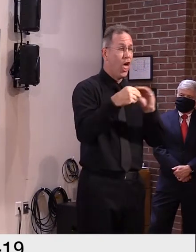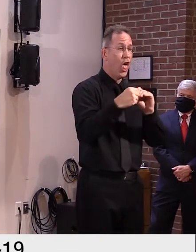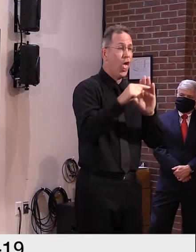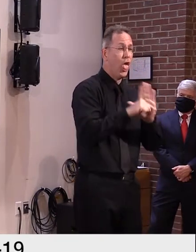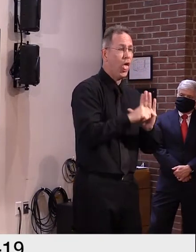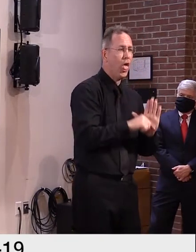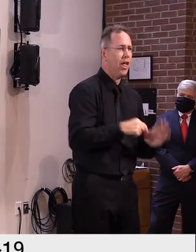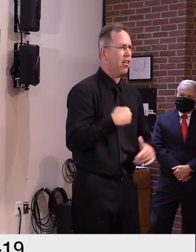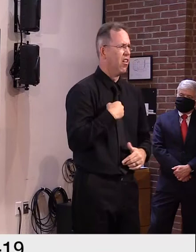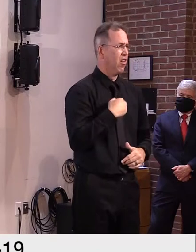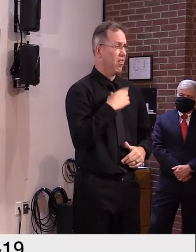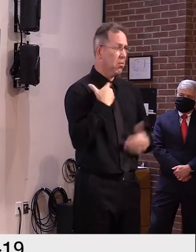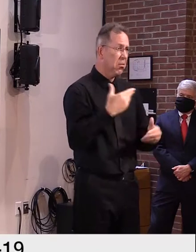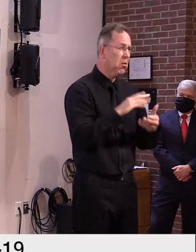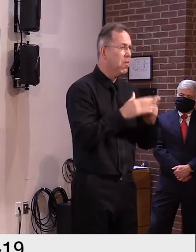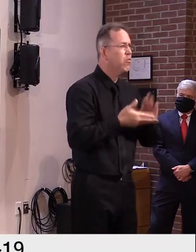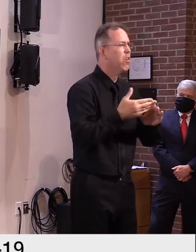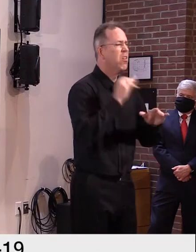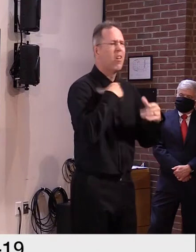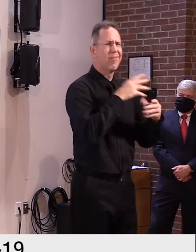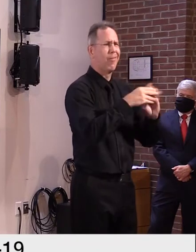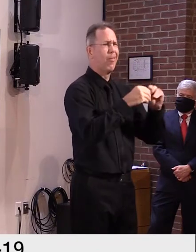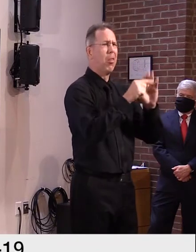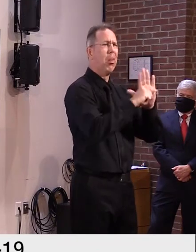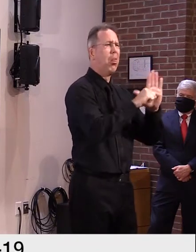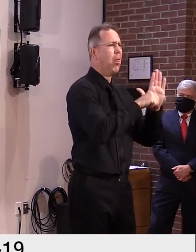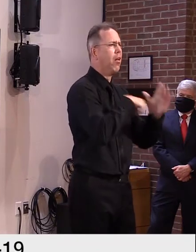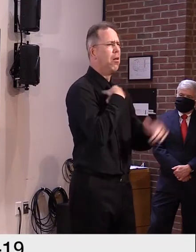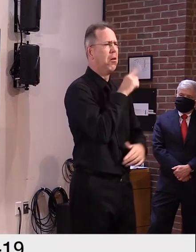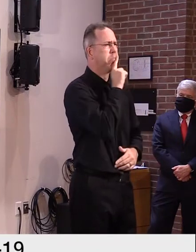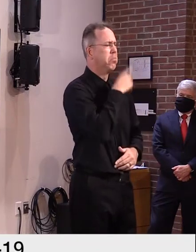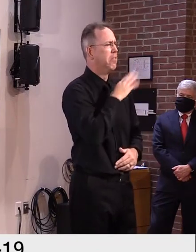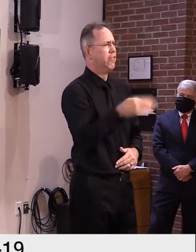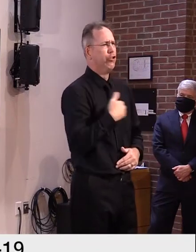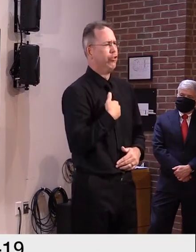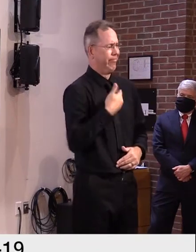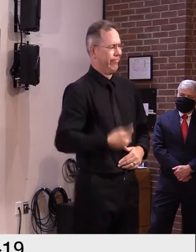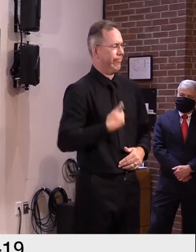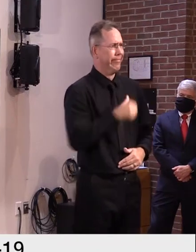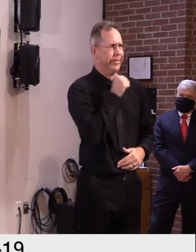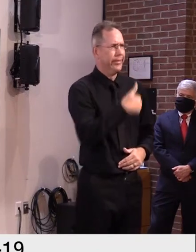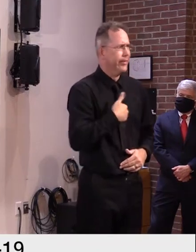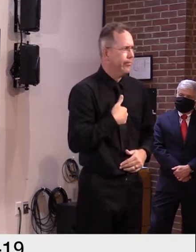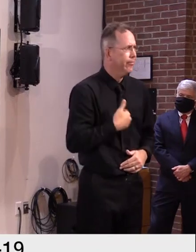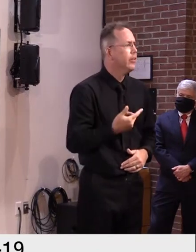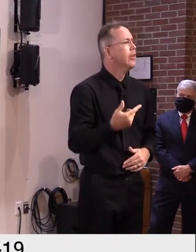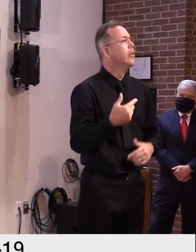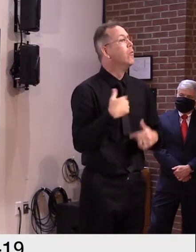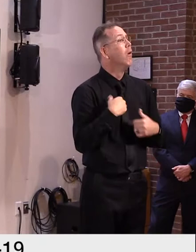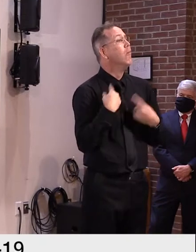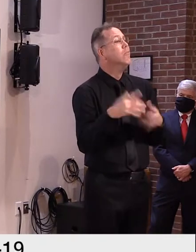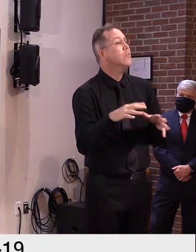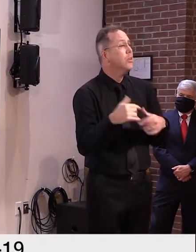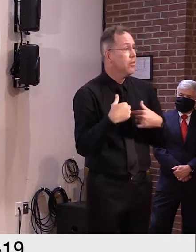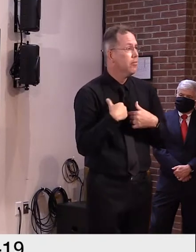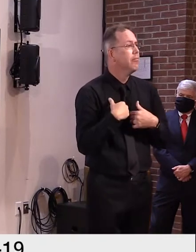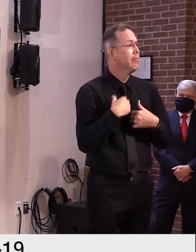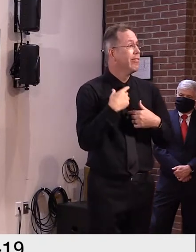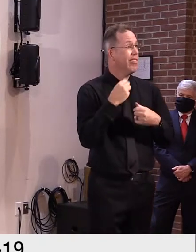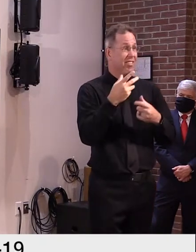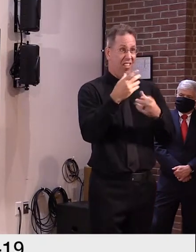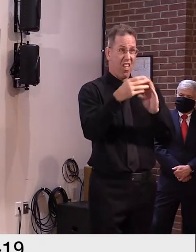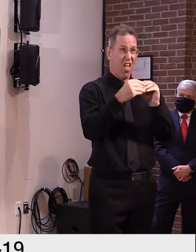never sent any negative mailers. I've never done any of that. But I've had plenty sent back to me